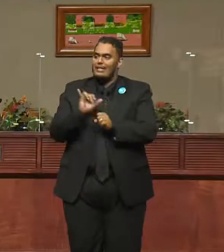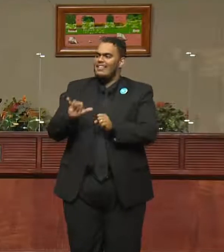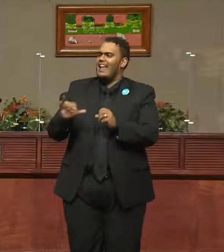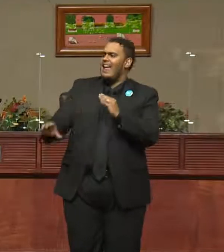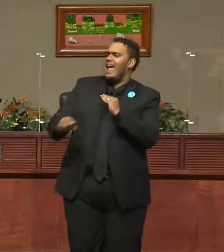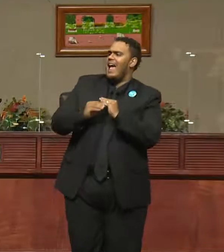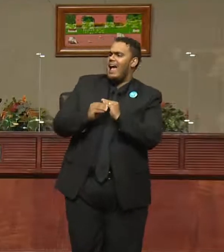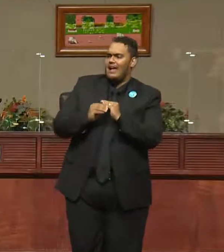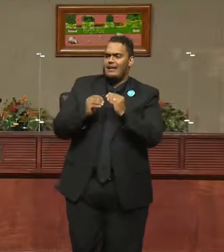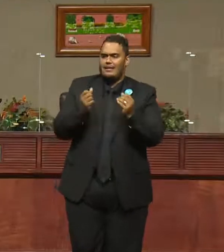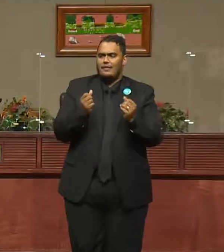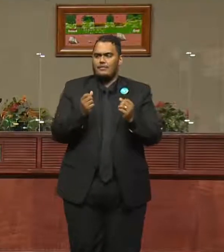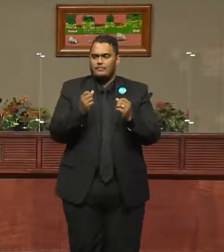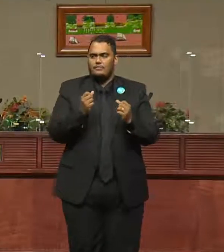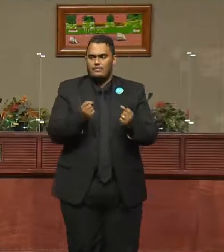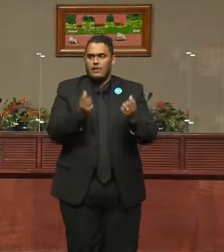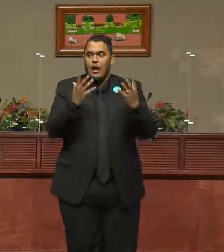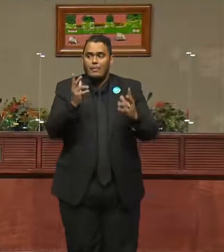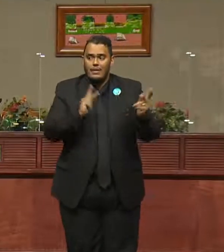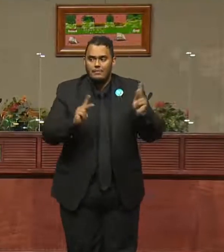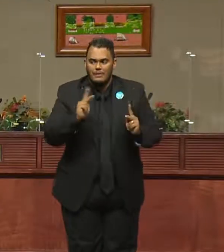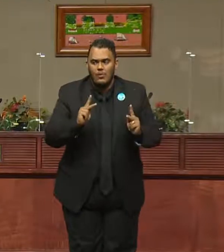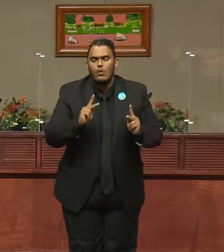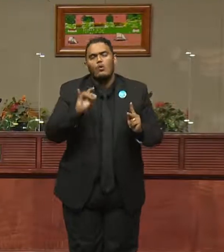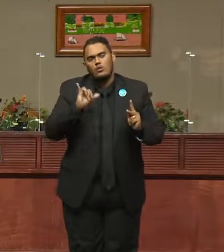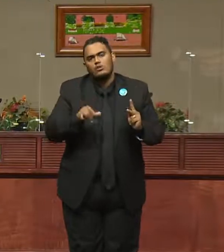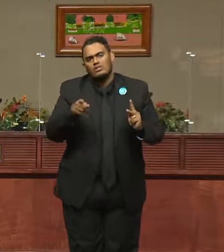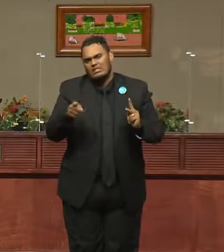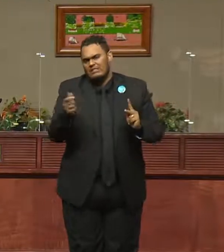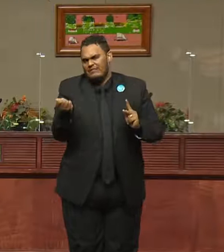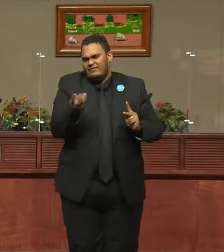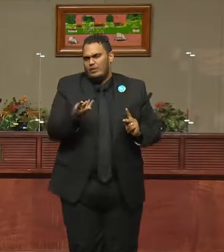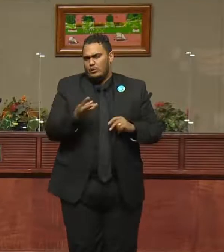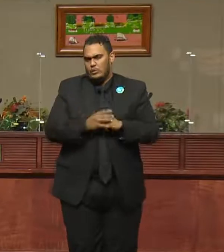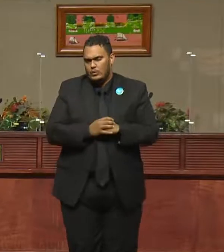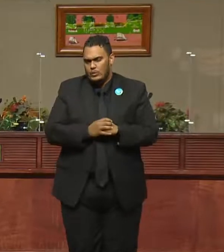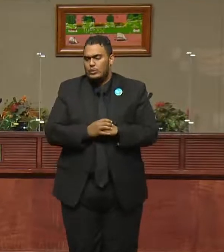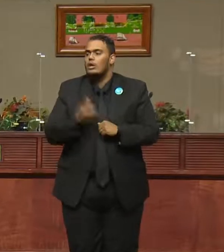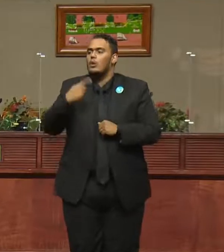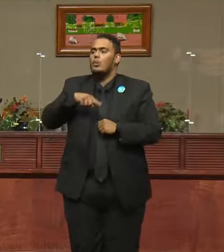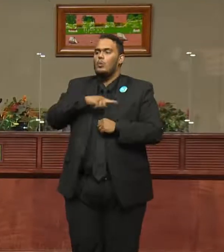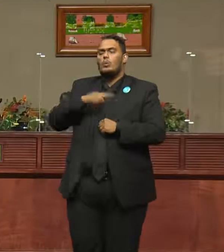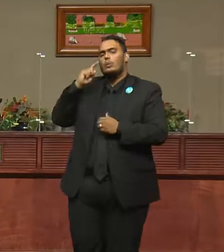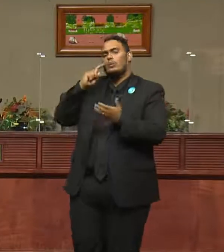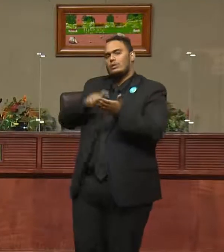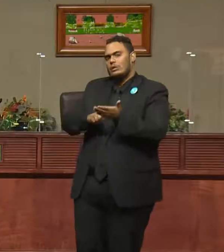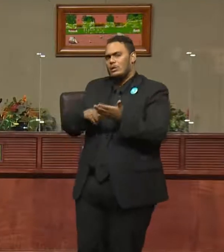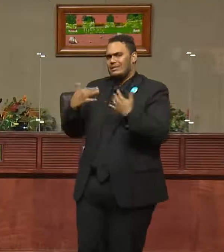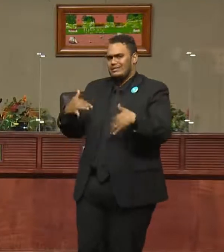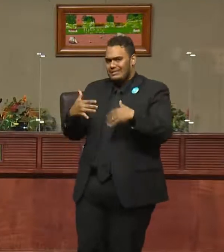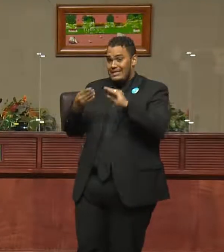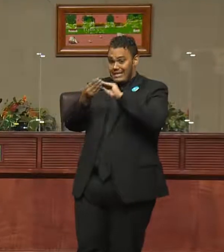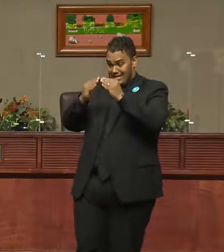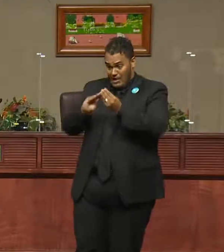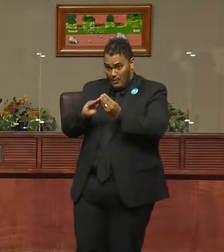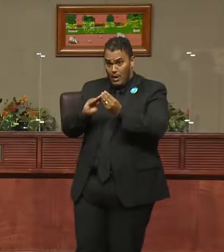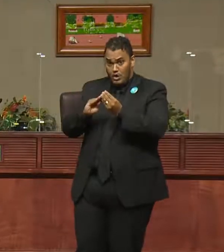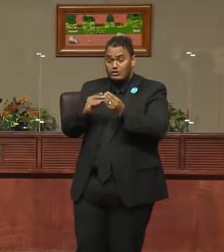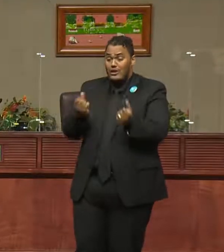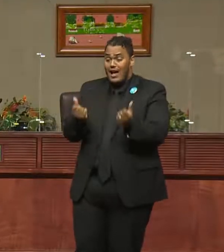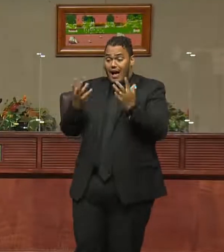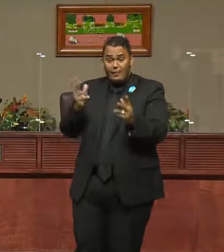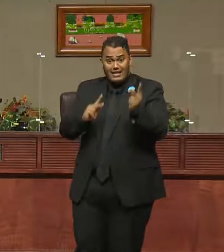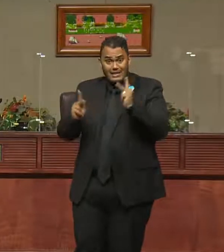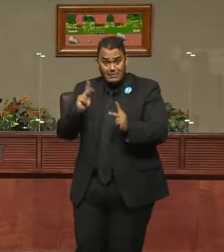many, but I always want to call the attention that the numbers that we are reporting every week in the number of deaths continue to decrease week